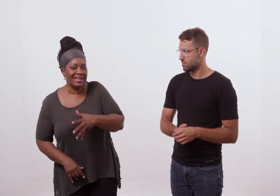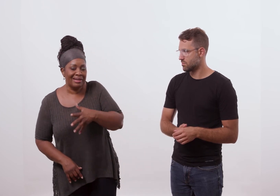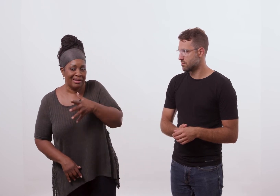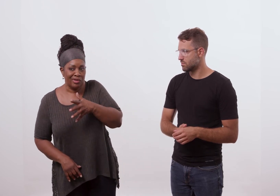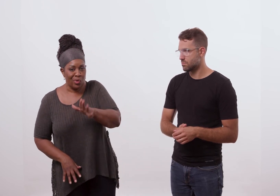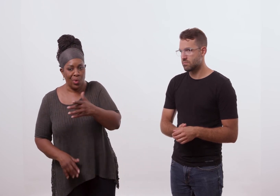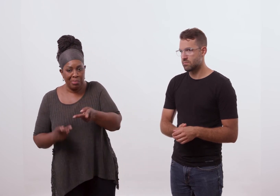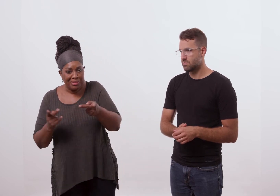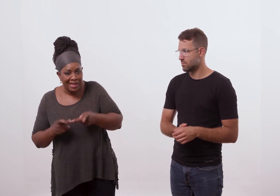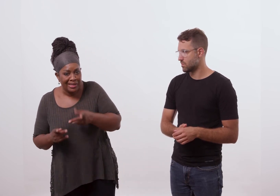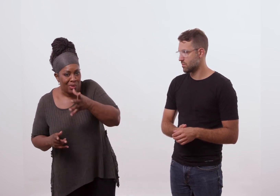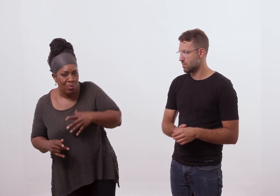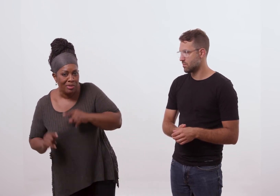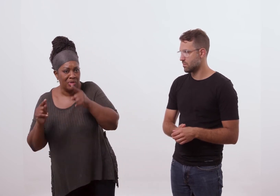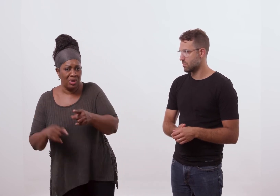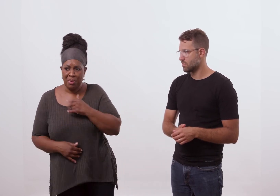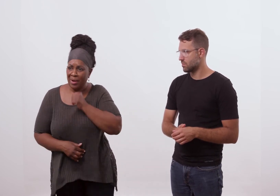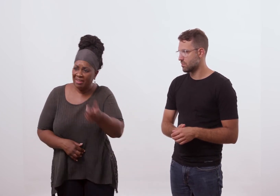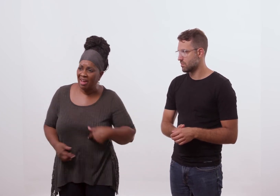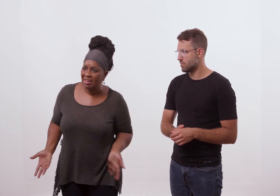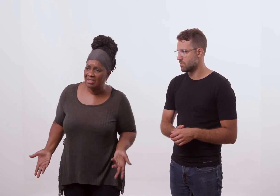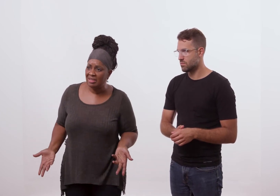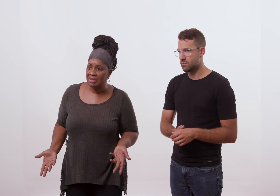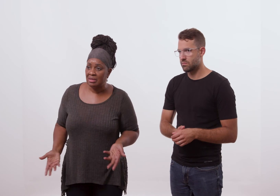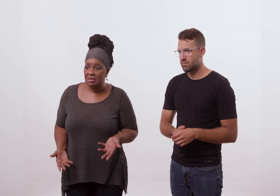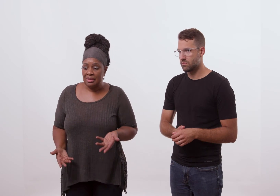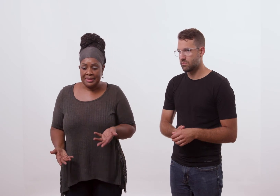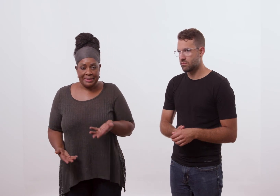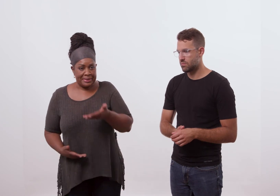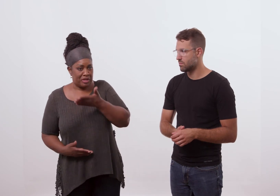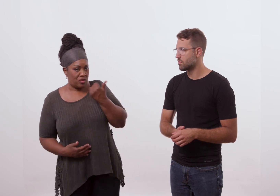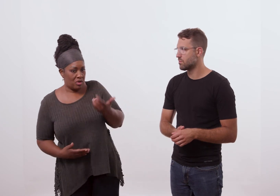to... What? Why not? Well, because...